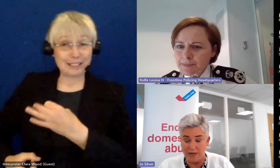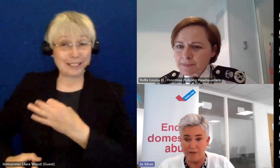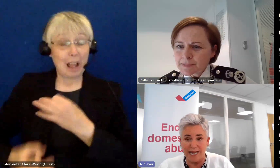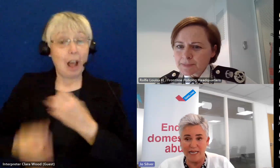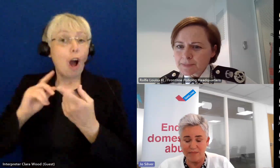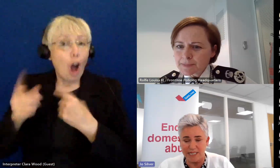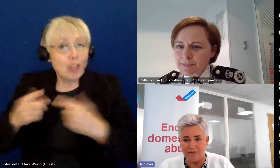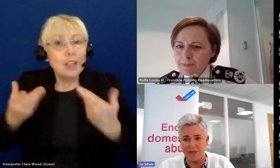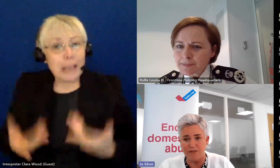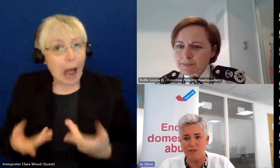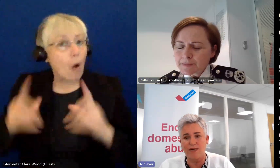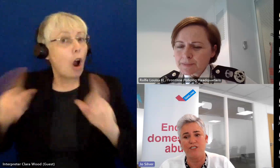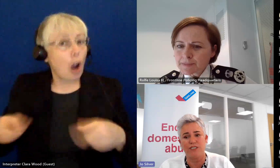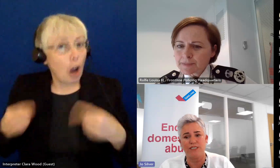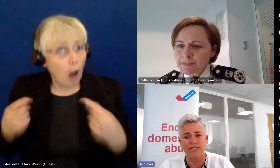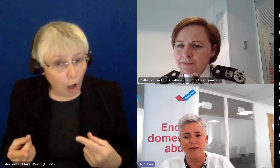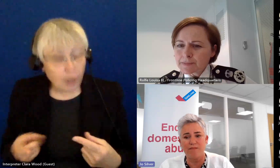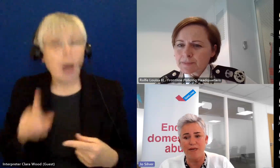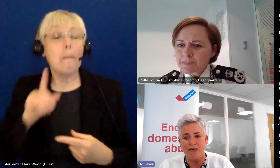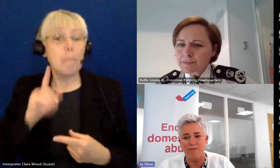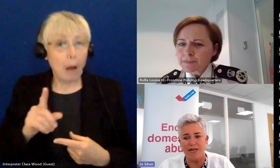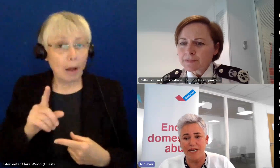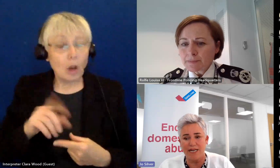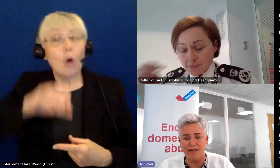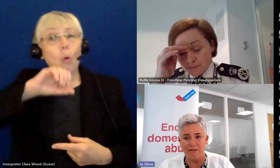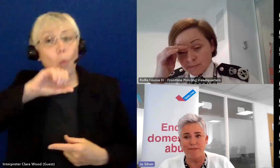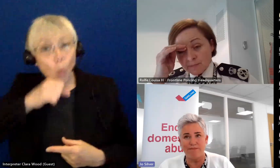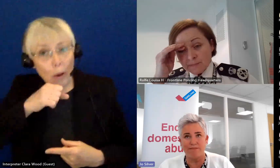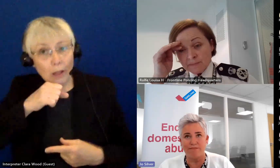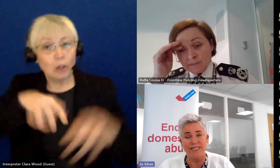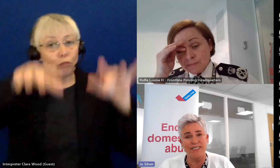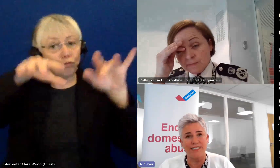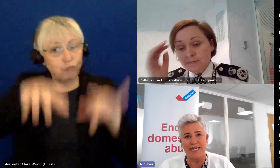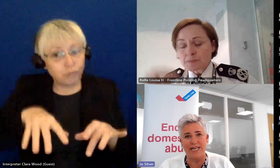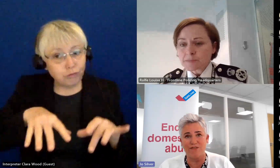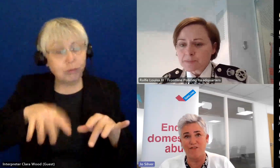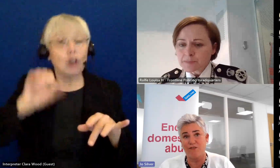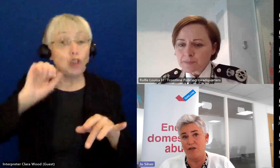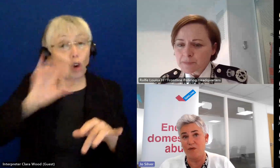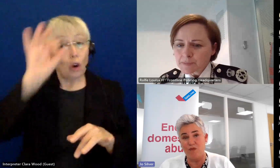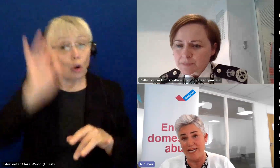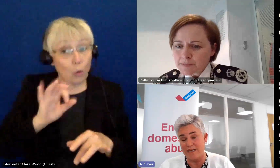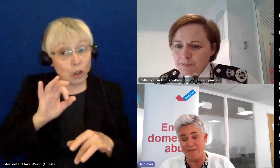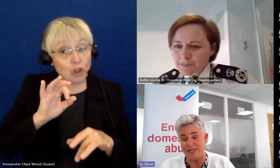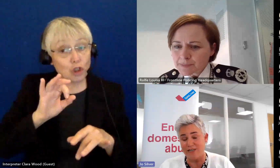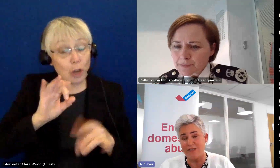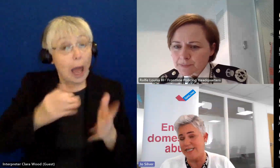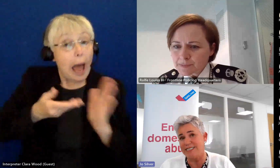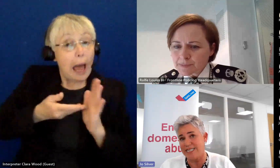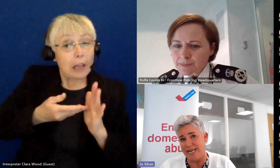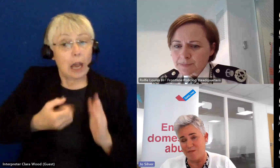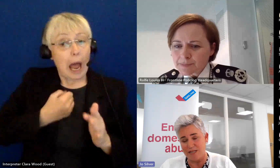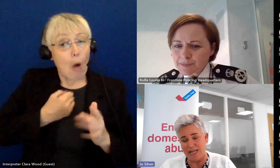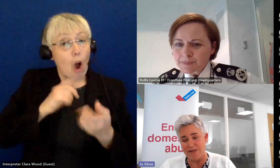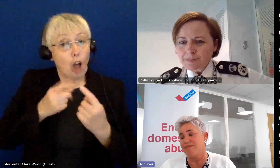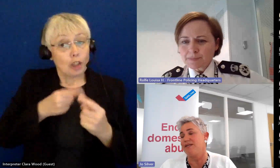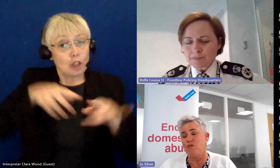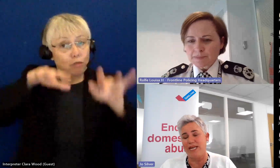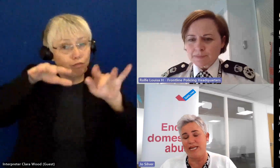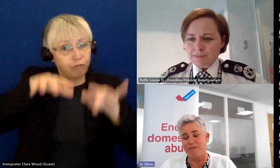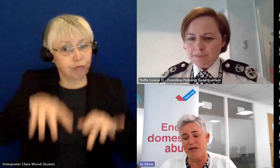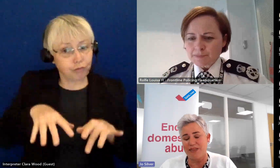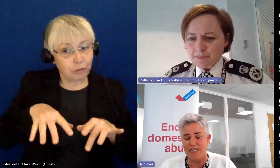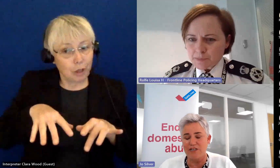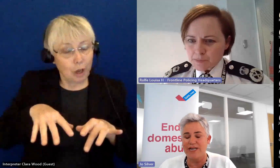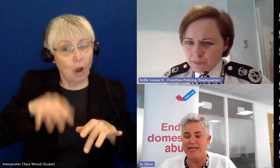We will aim to have those questions up by the Monday of the following week. My colleague is saying we'll have it up